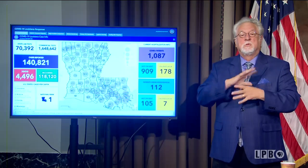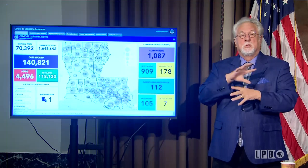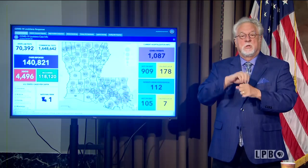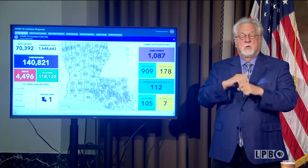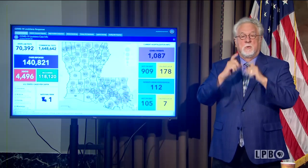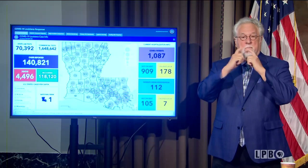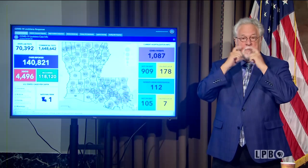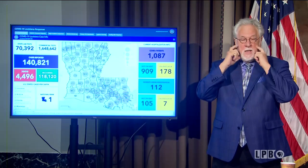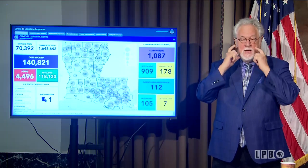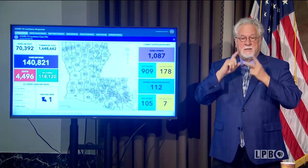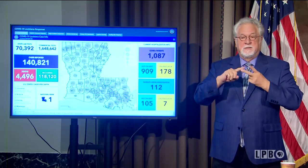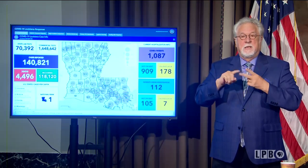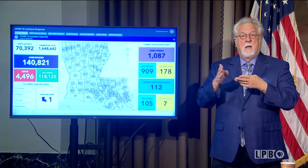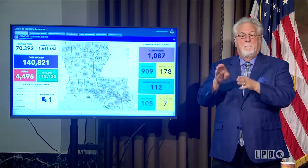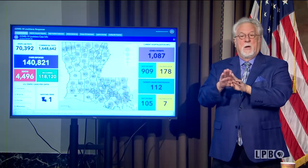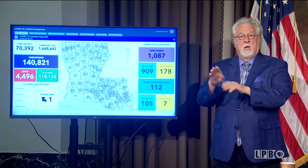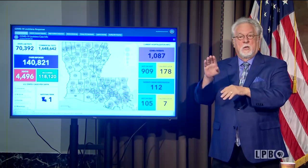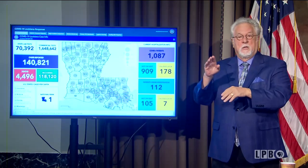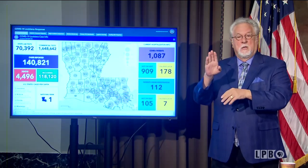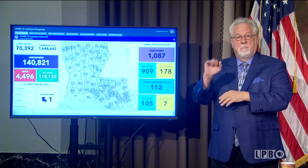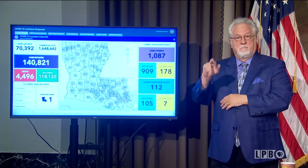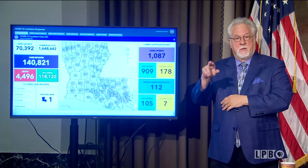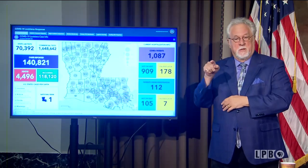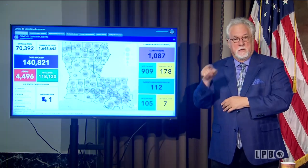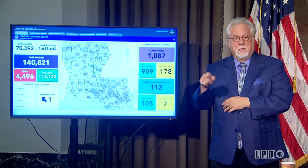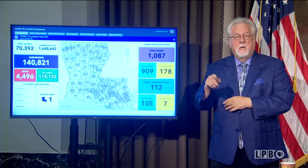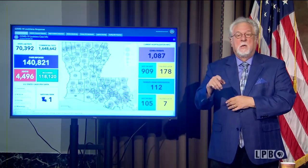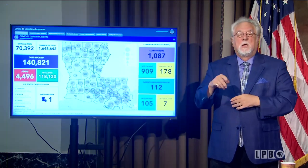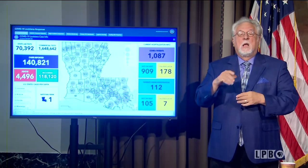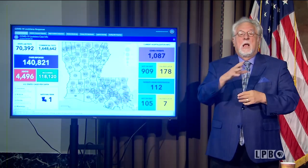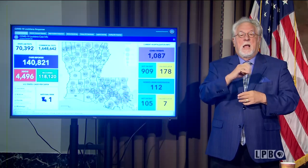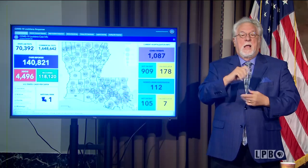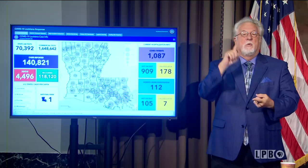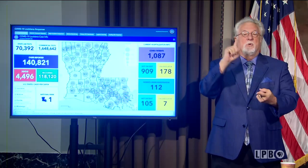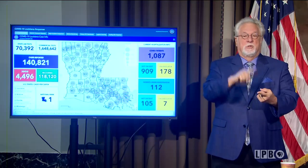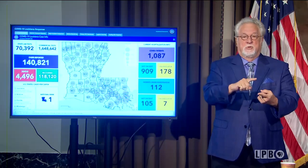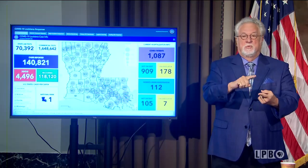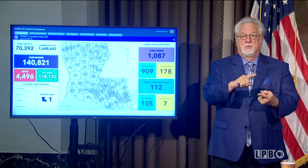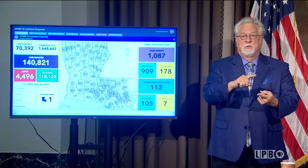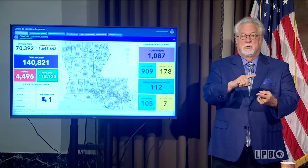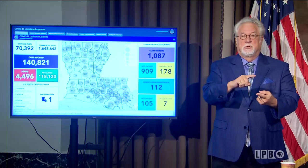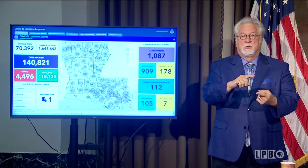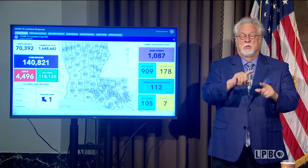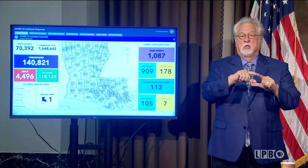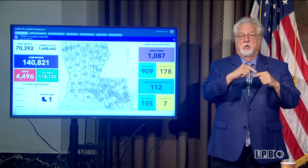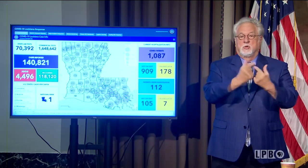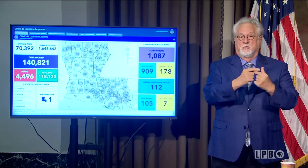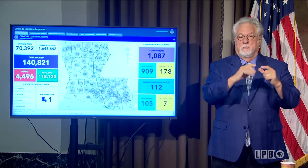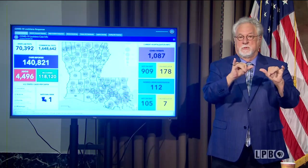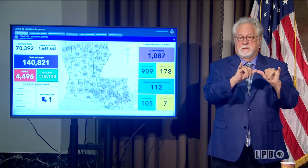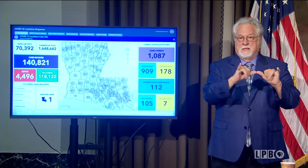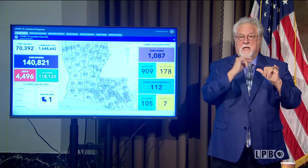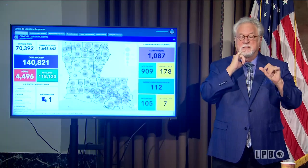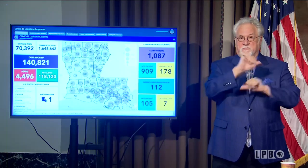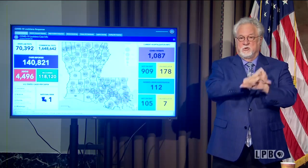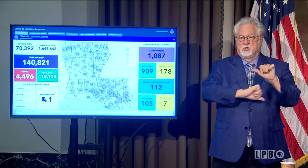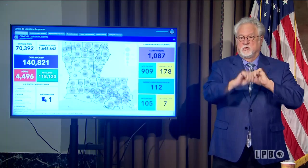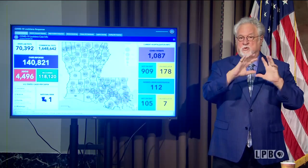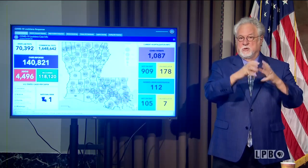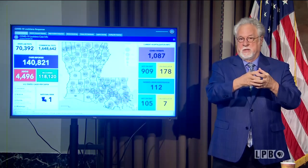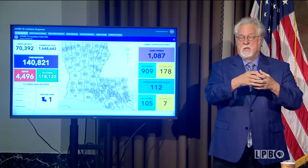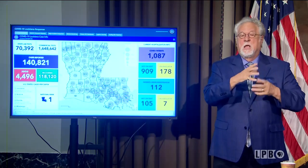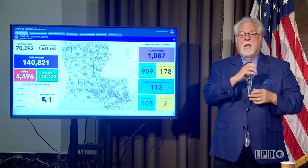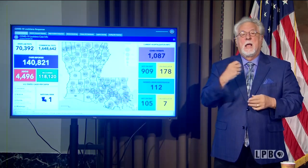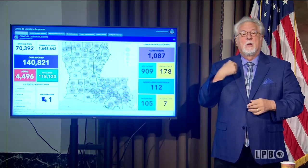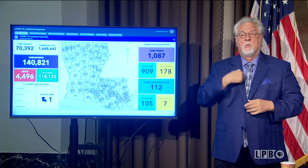mask mandate, the bar closures for on-premises consumption, and the reduced crowd size for social gatherings,